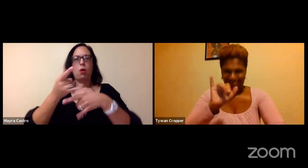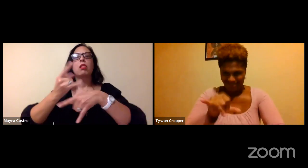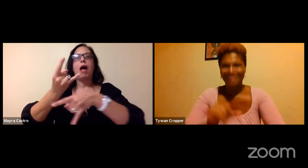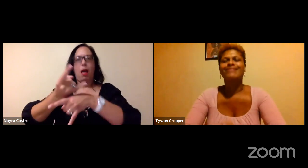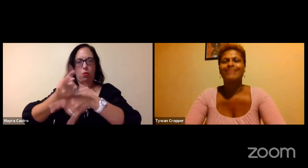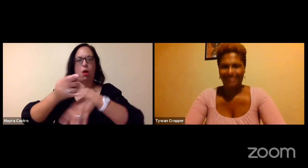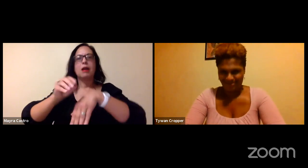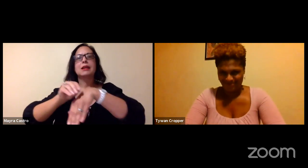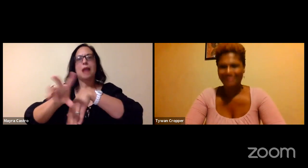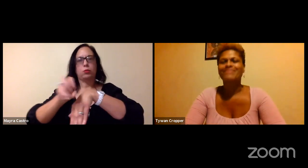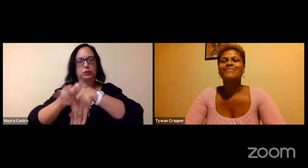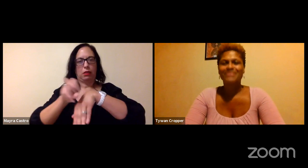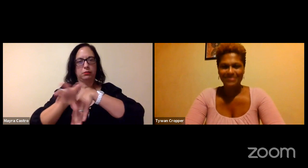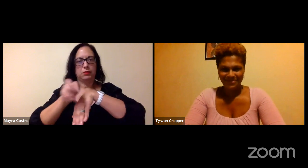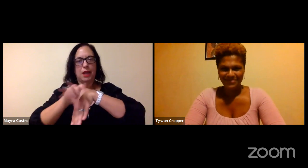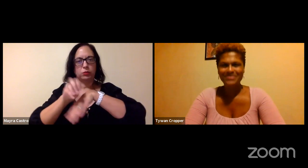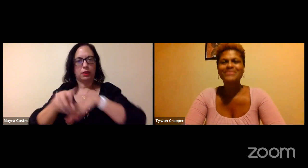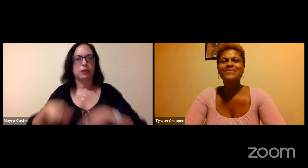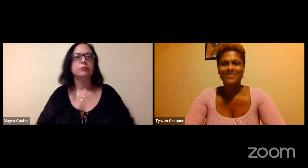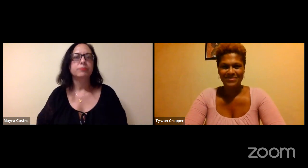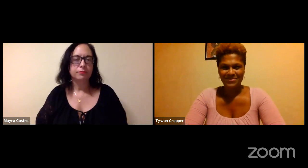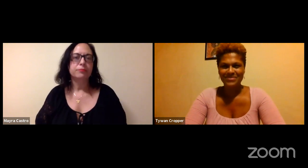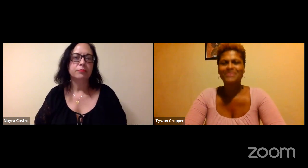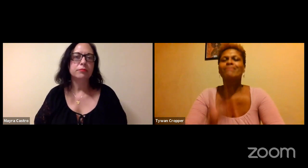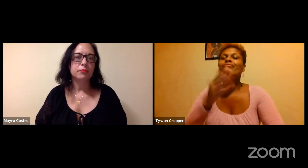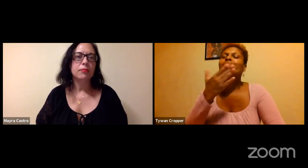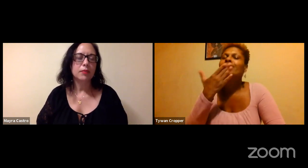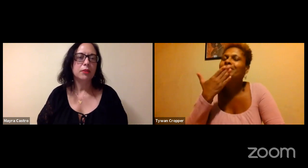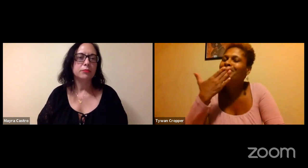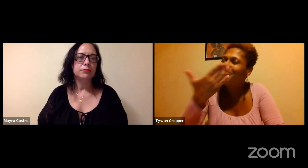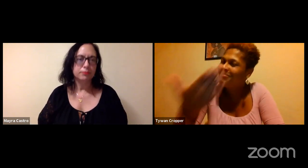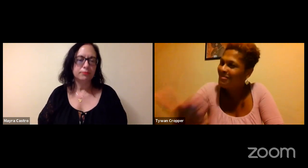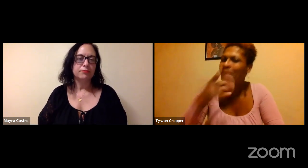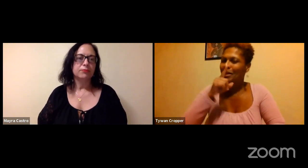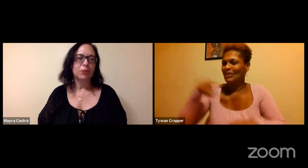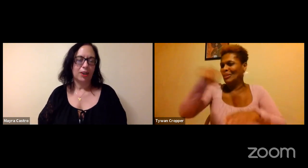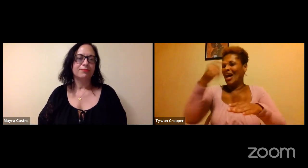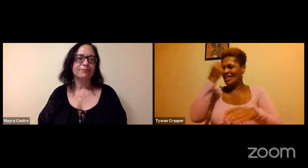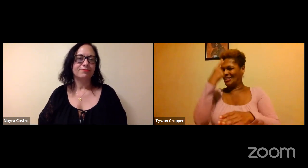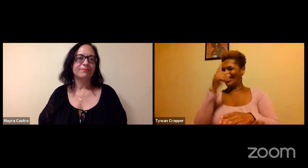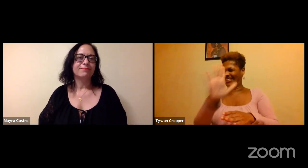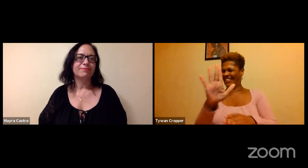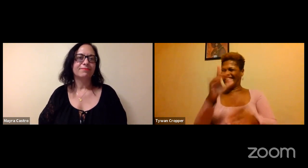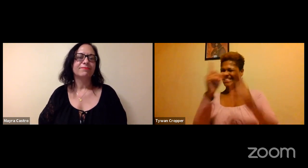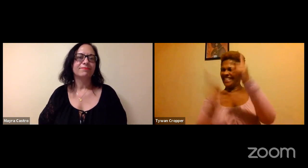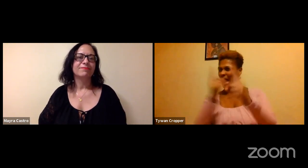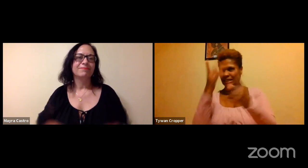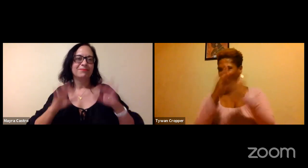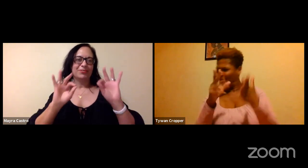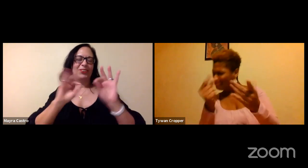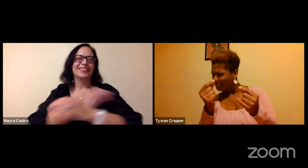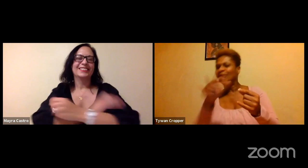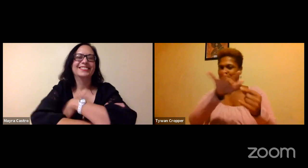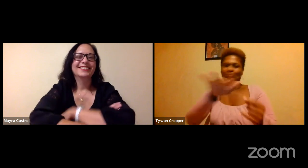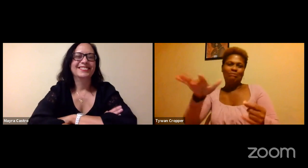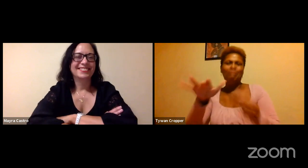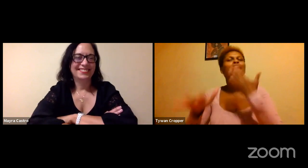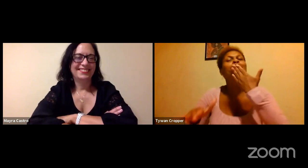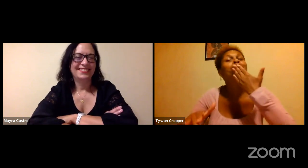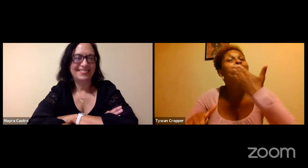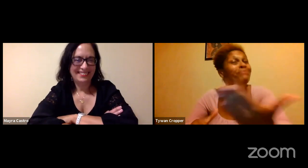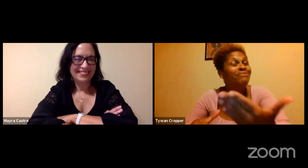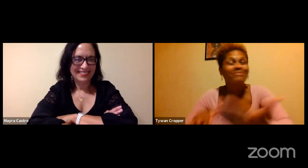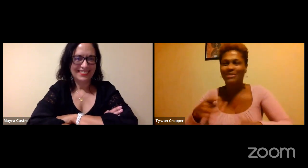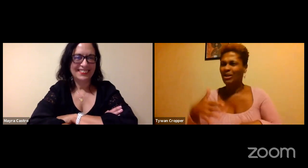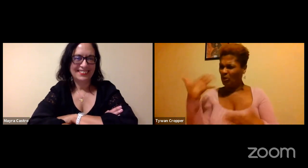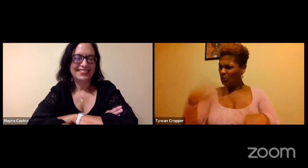So I was in the field of drug and alcohol counseling. Thank you. I wanted to make sure I could understand